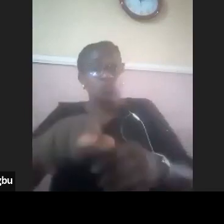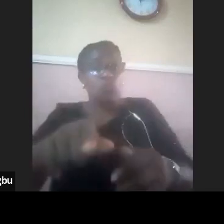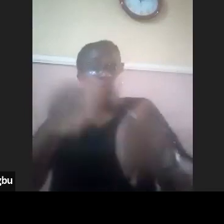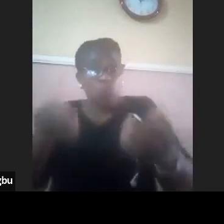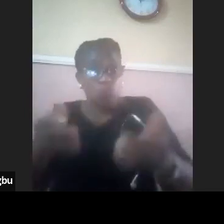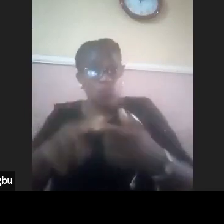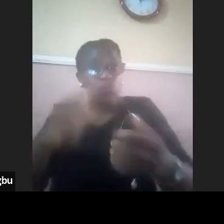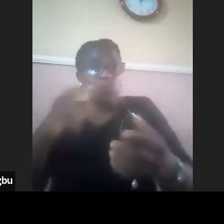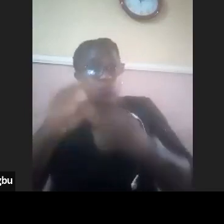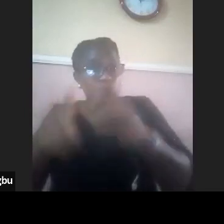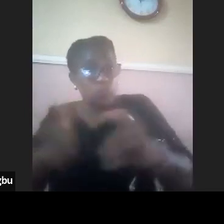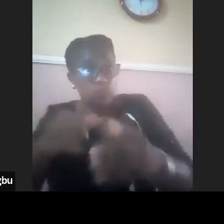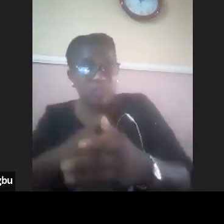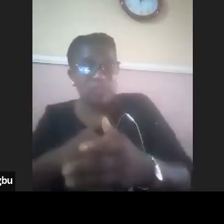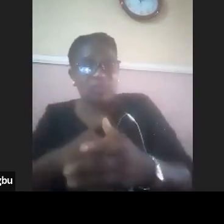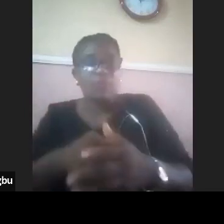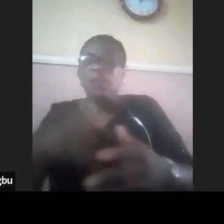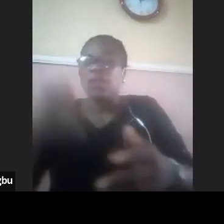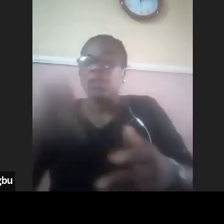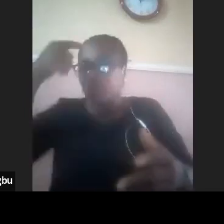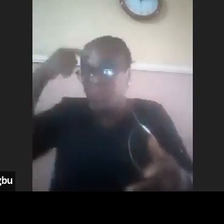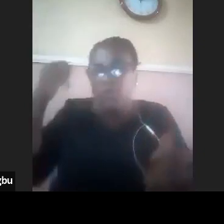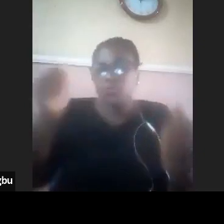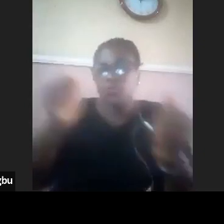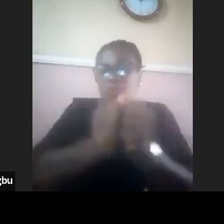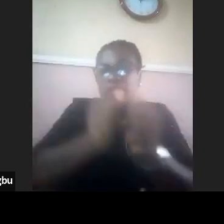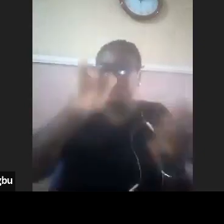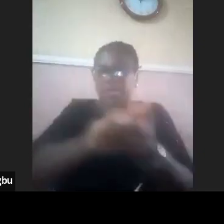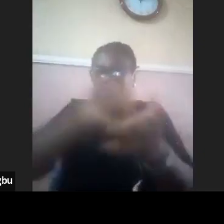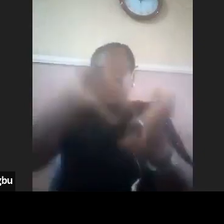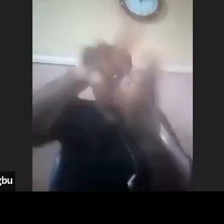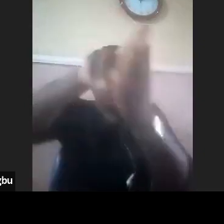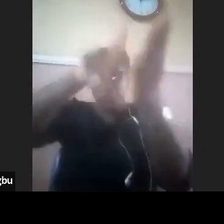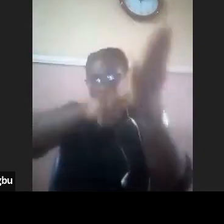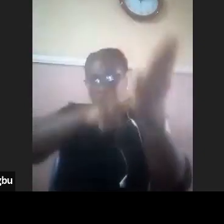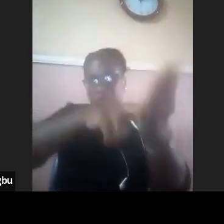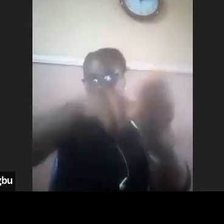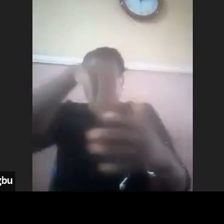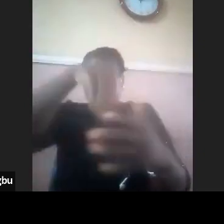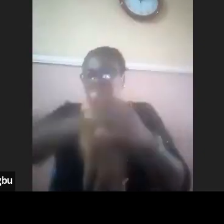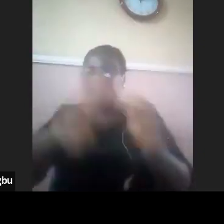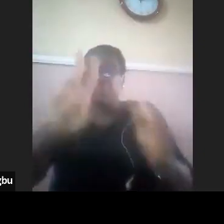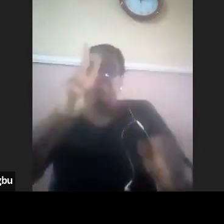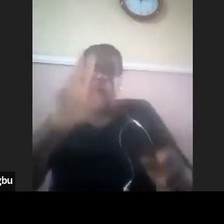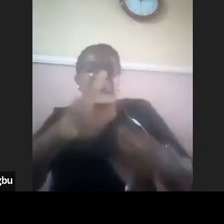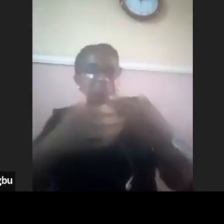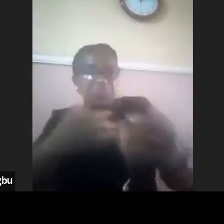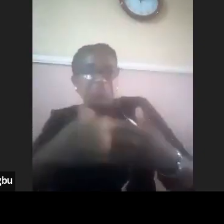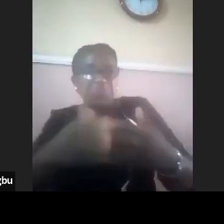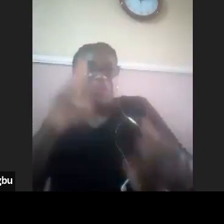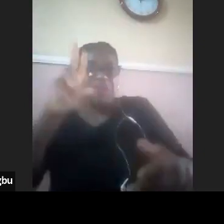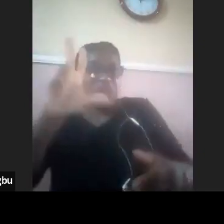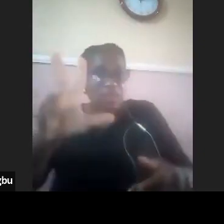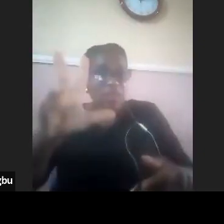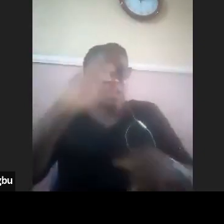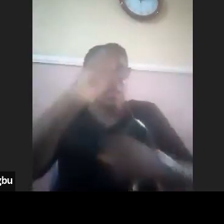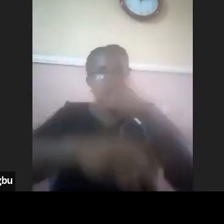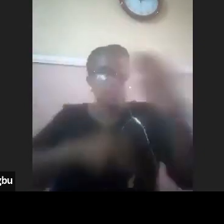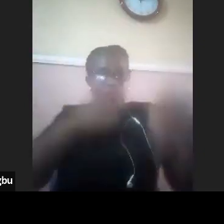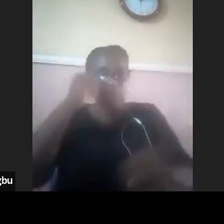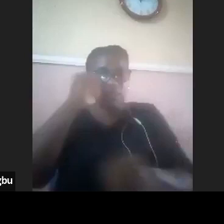the results of what you've done within these 3 years, you can advocate for A, B, C, D, and